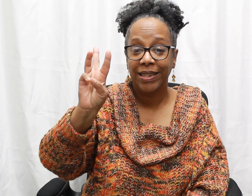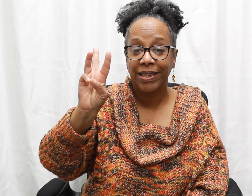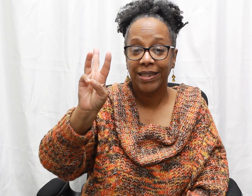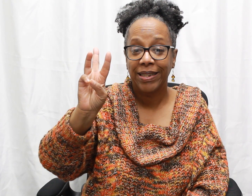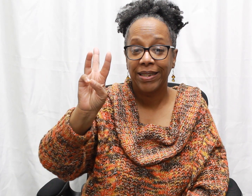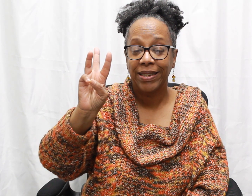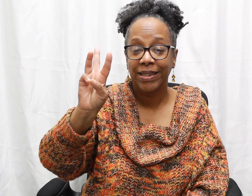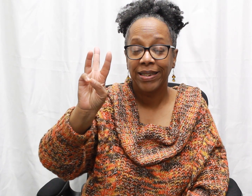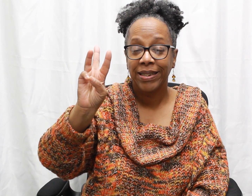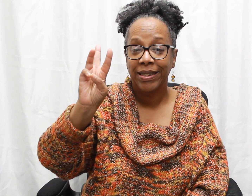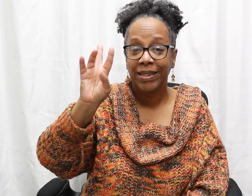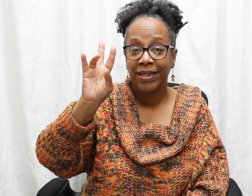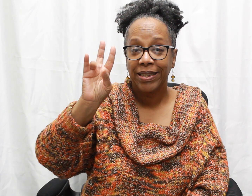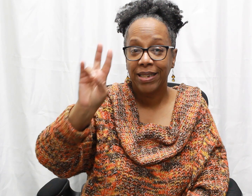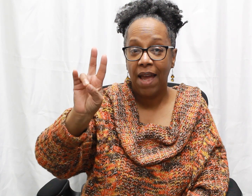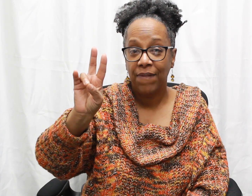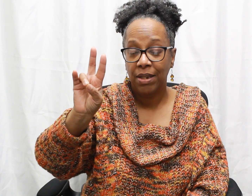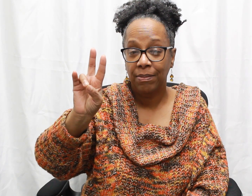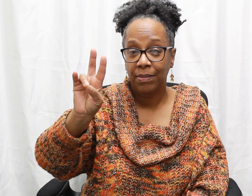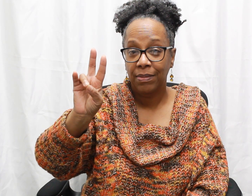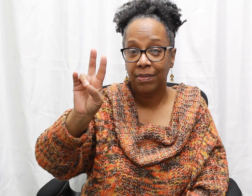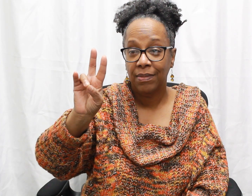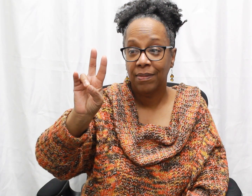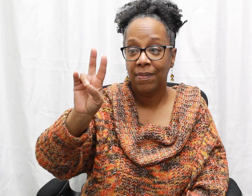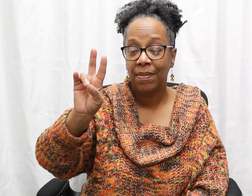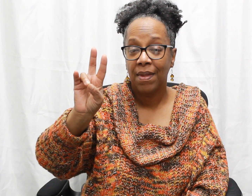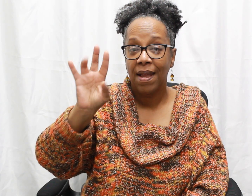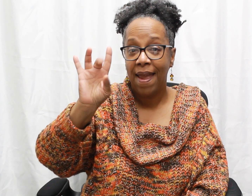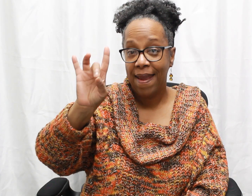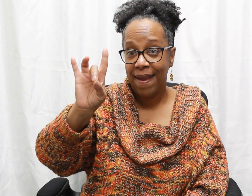6, 7, 8,